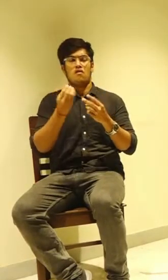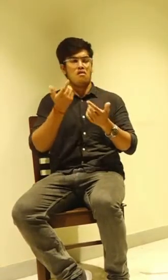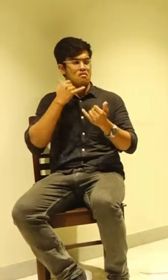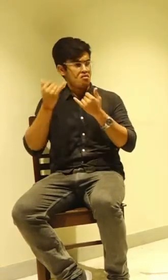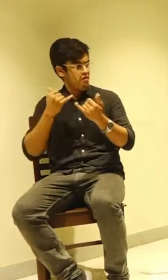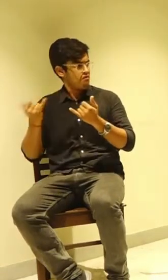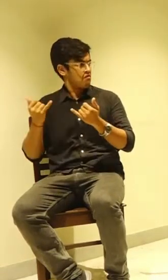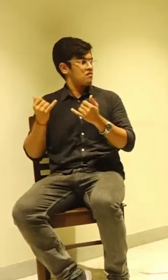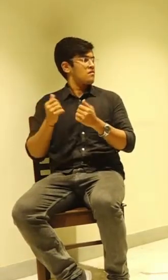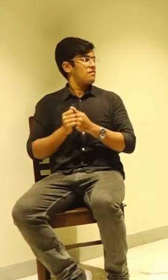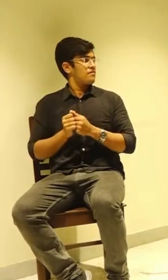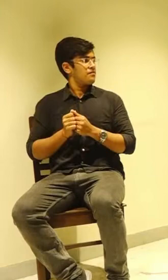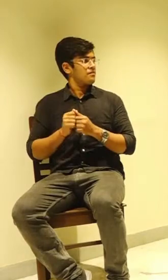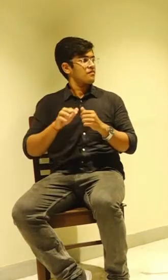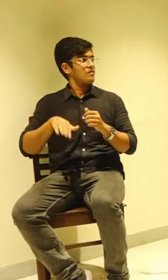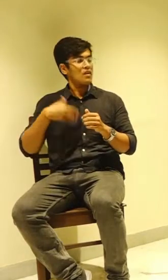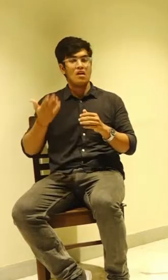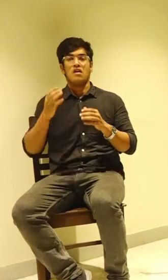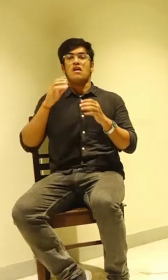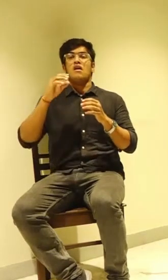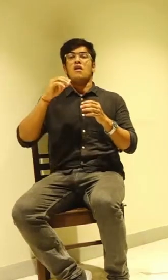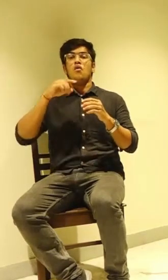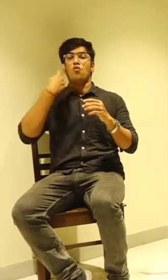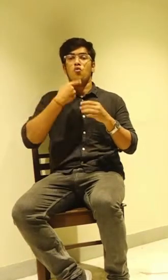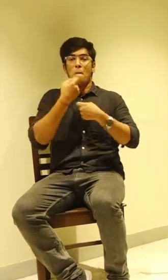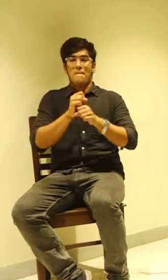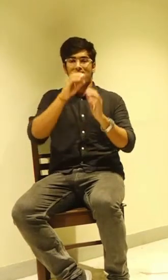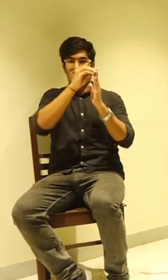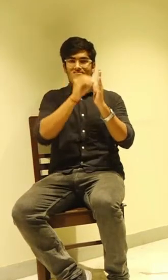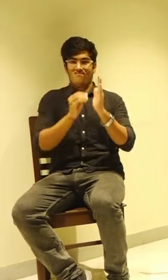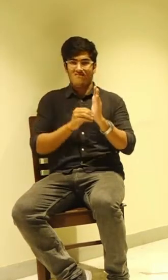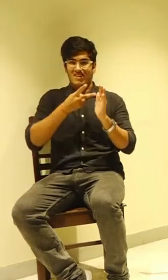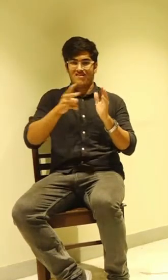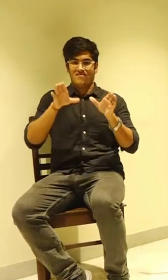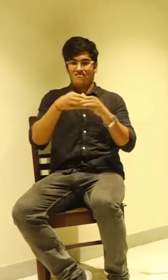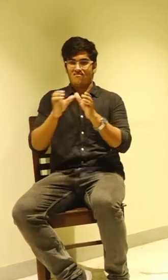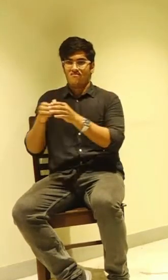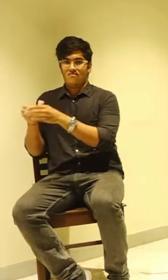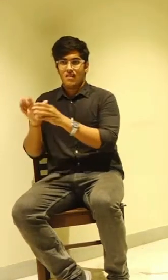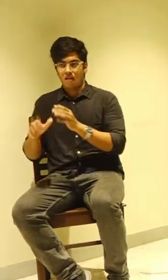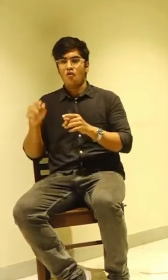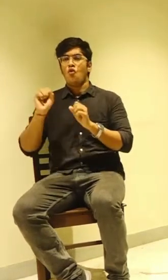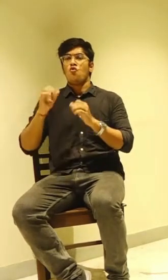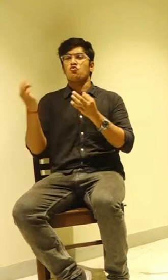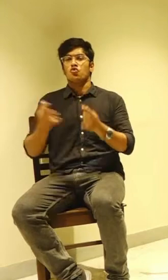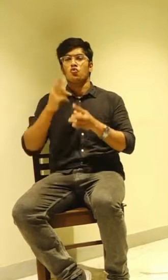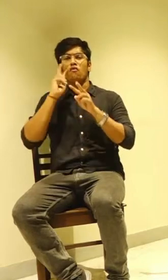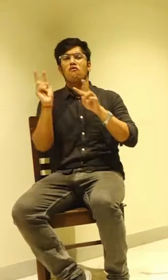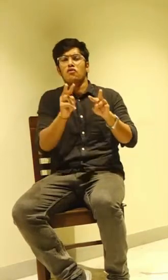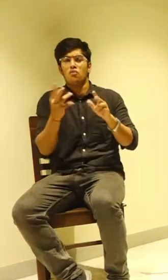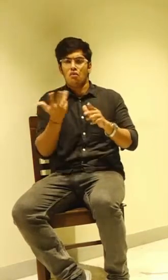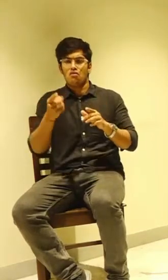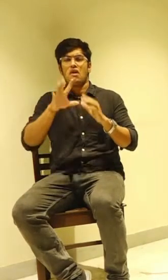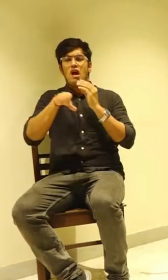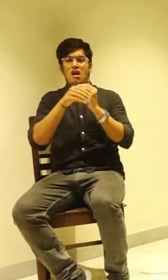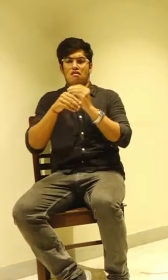committee and the fundamental rights subcommittee and the drafting committee came in and added in new views that the Constituent Assembly itself